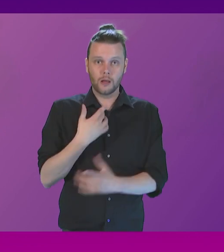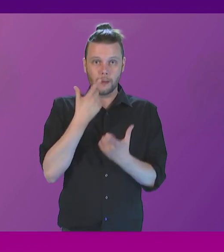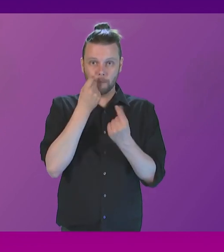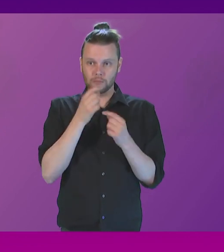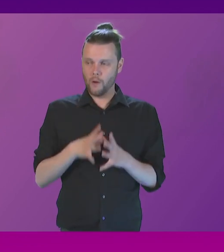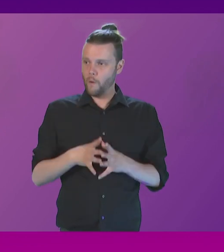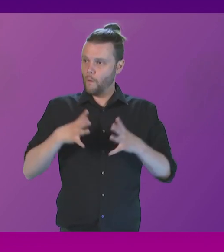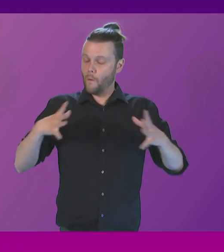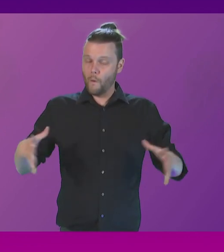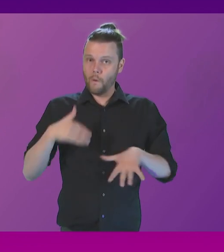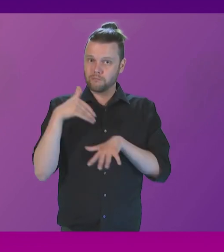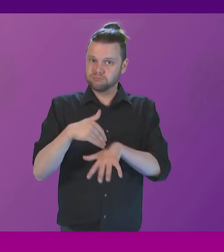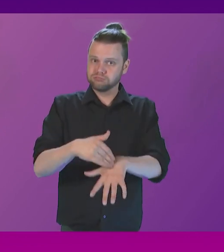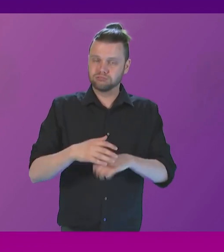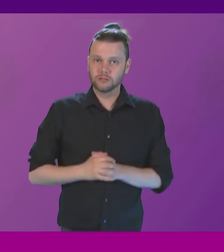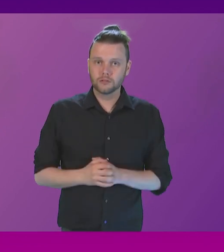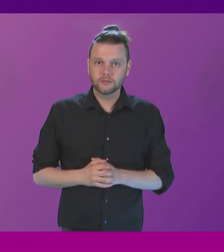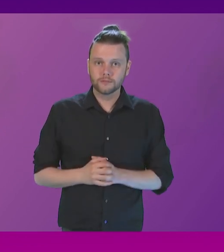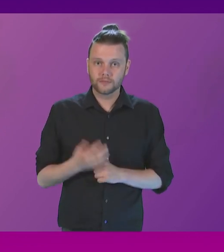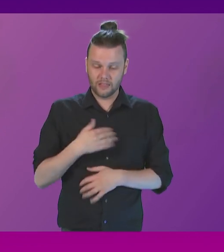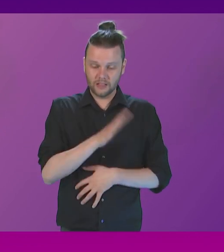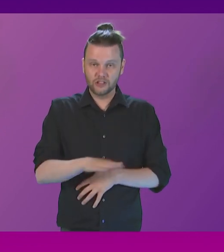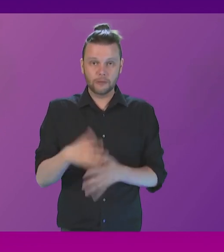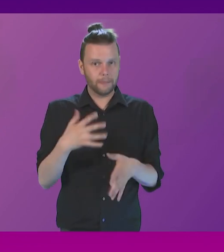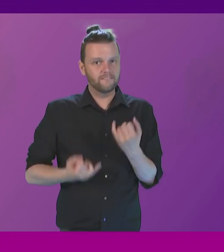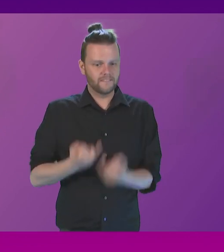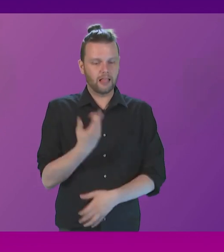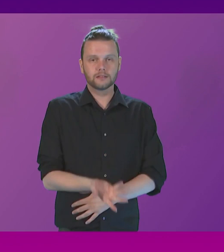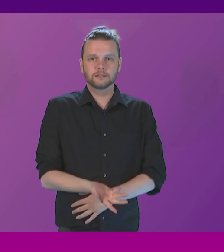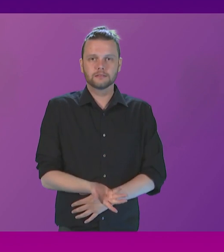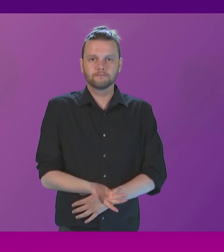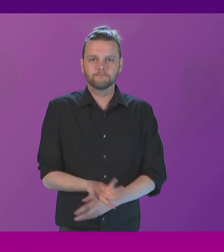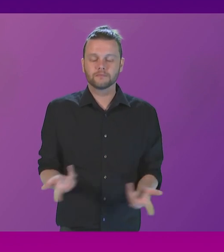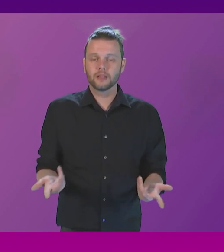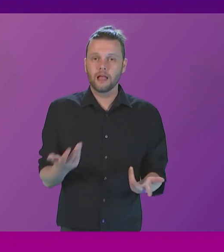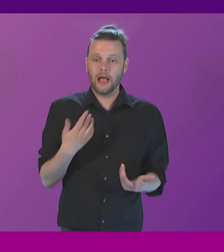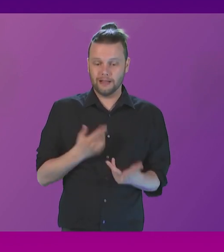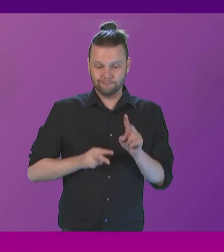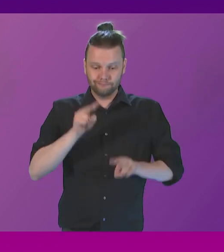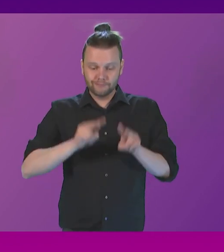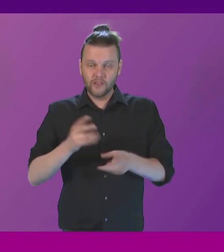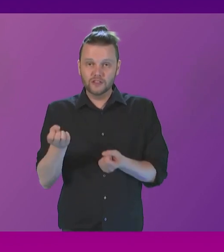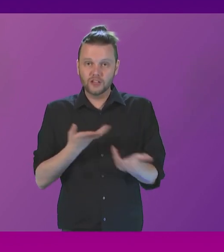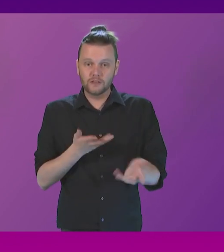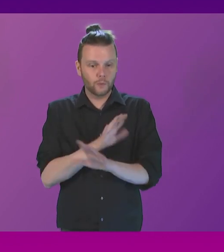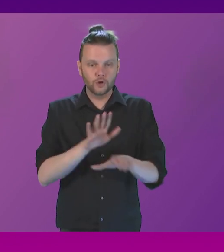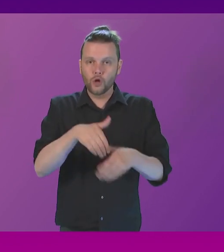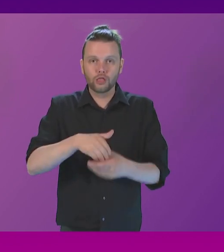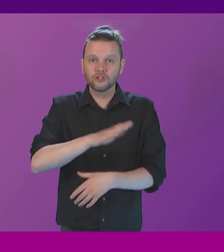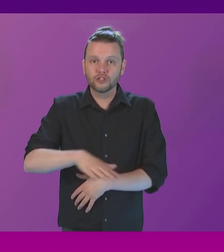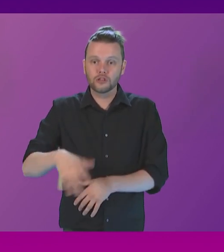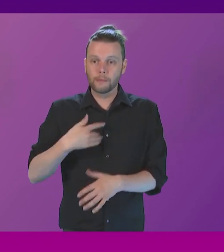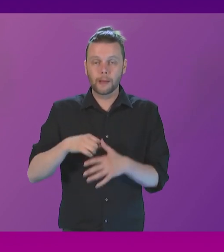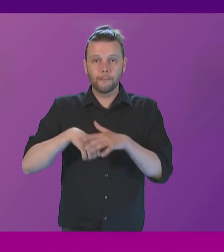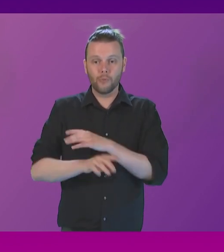be profound. There is no doubt that these children have been failed. And don't forget, the audit of the service did not include children that